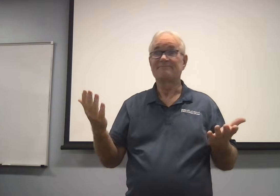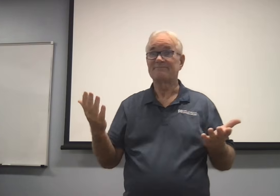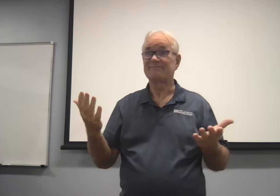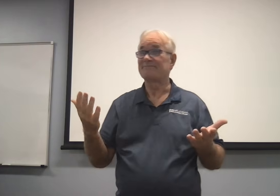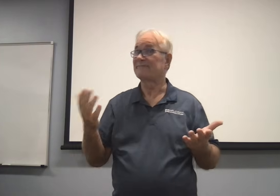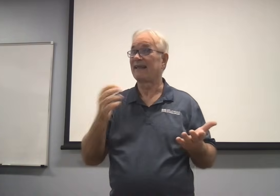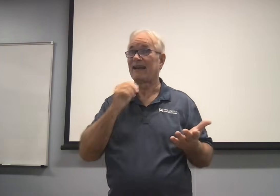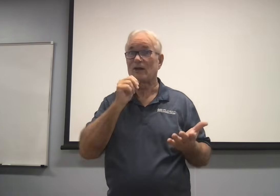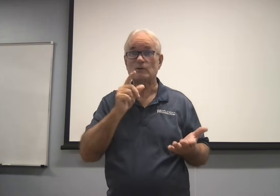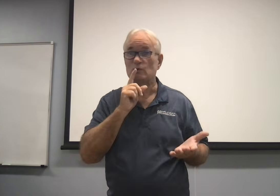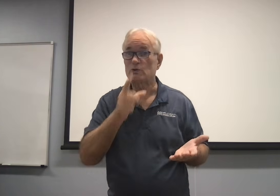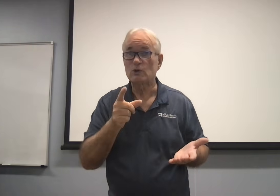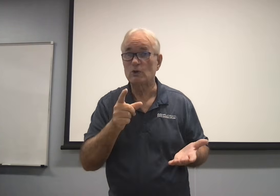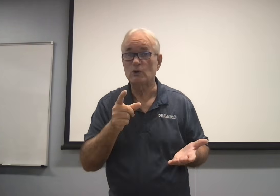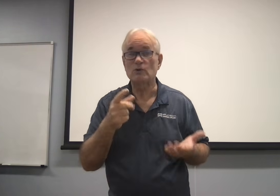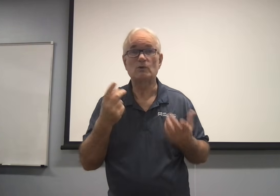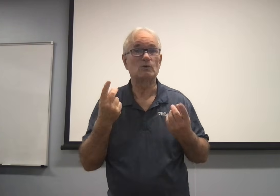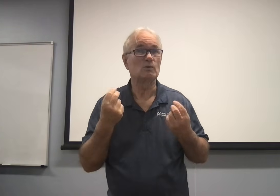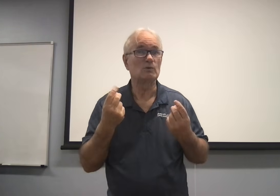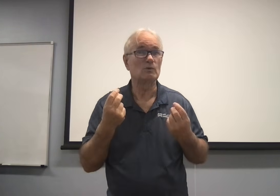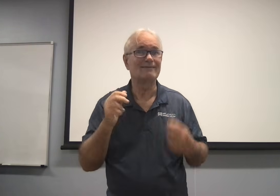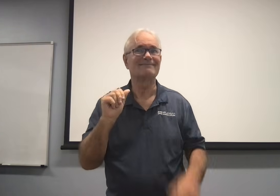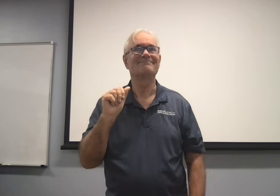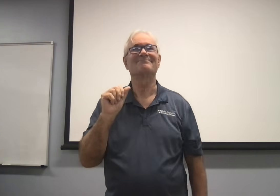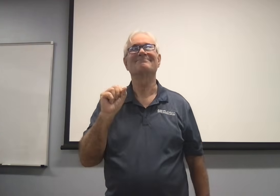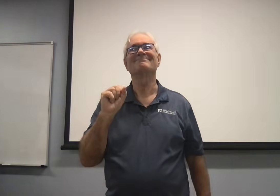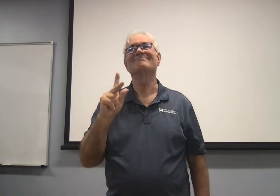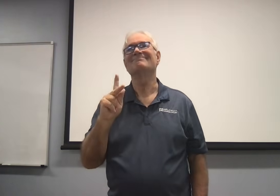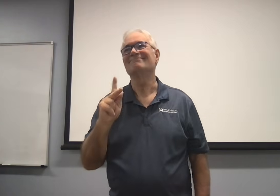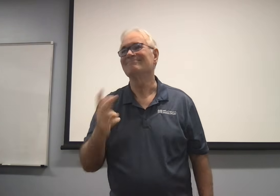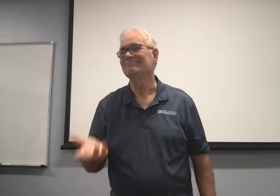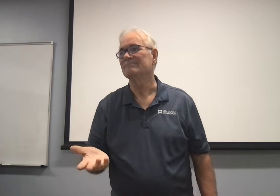the setting. If it's educational, if you're not sure what to do, A-S-K.